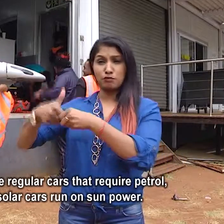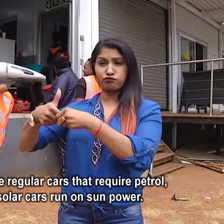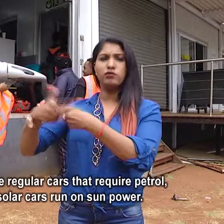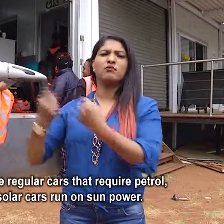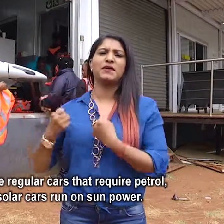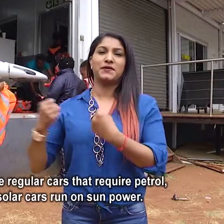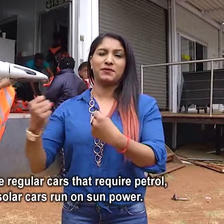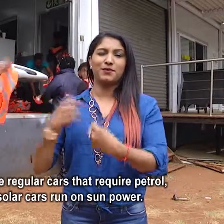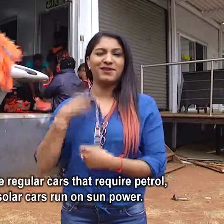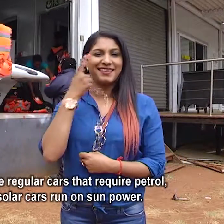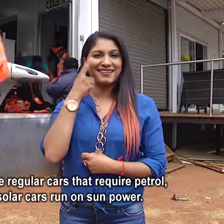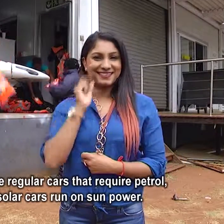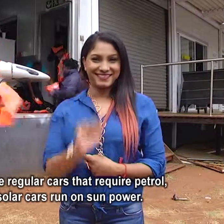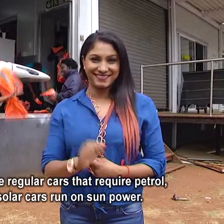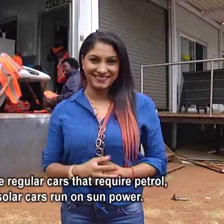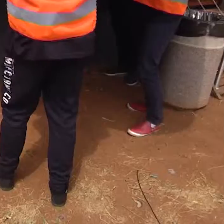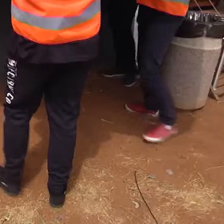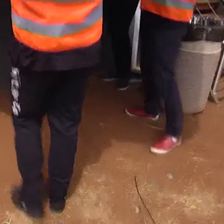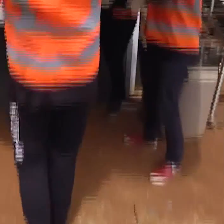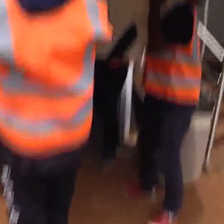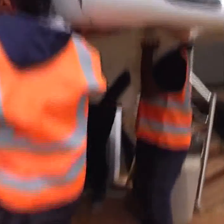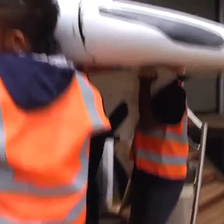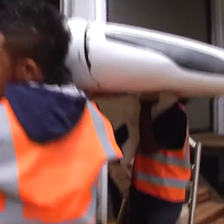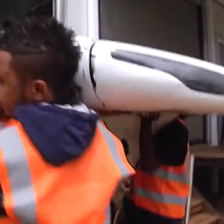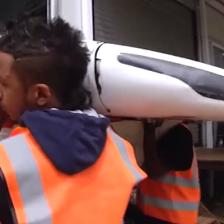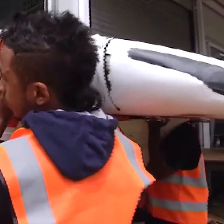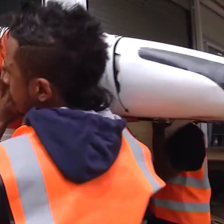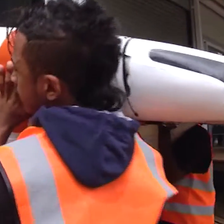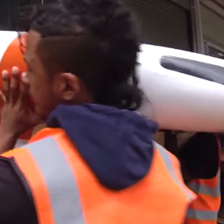require petrol, solar cars run on sun power.